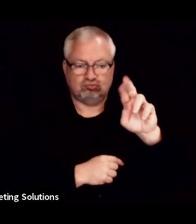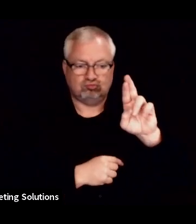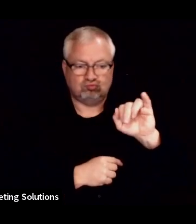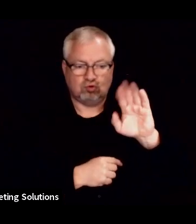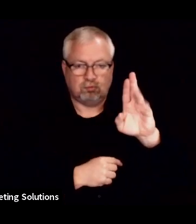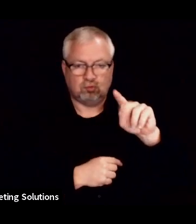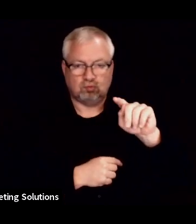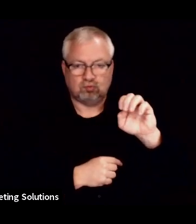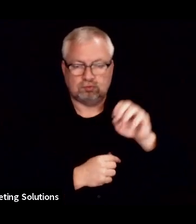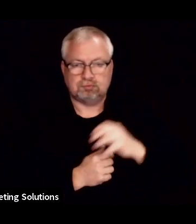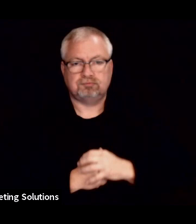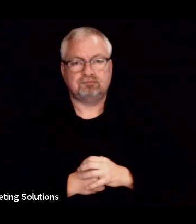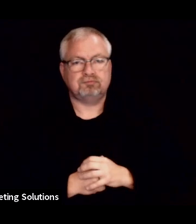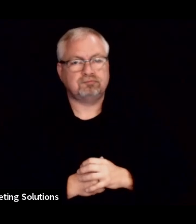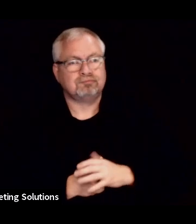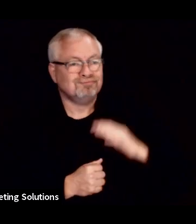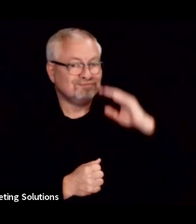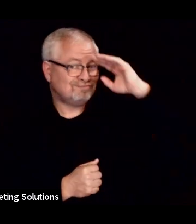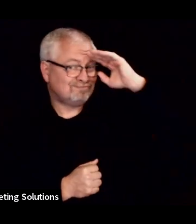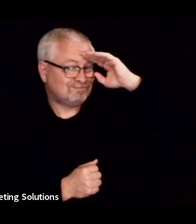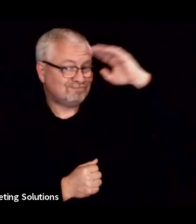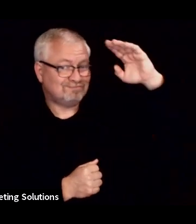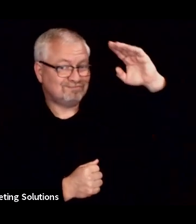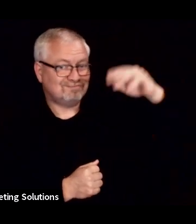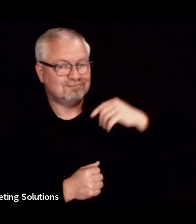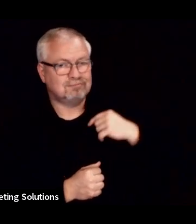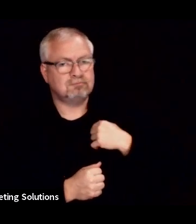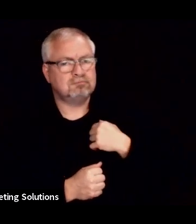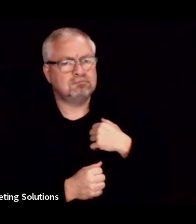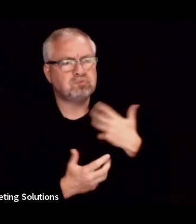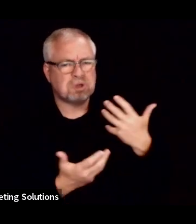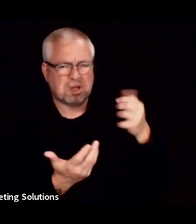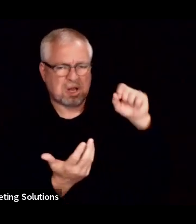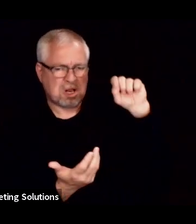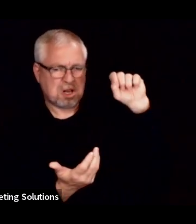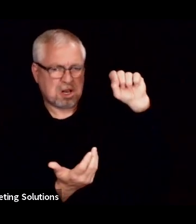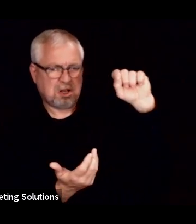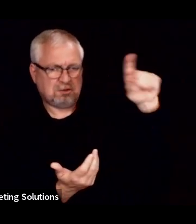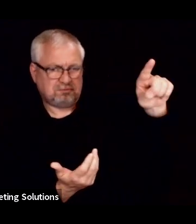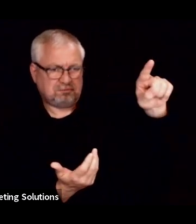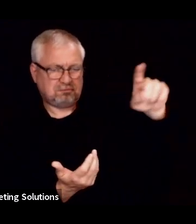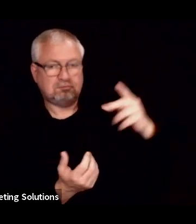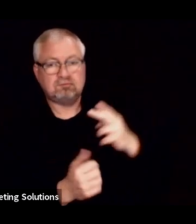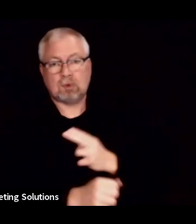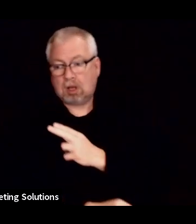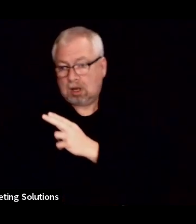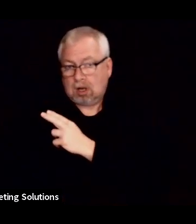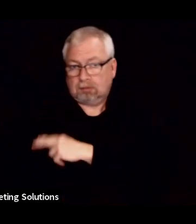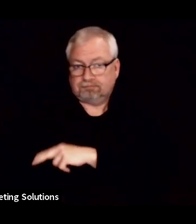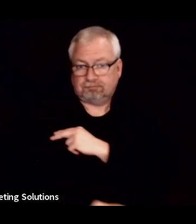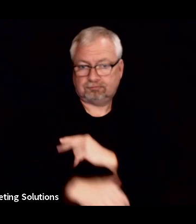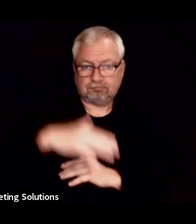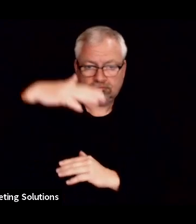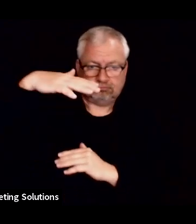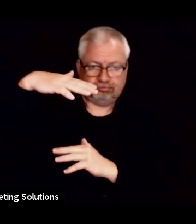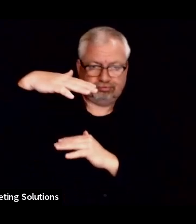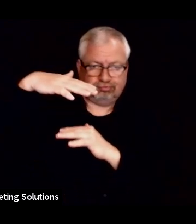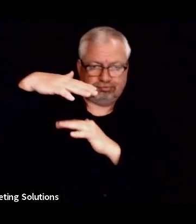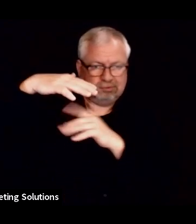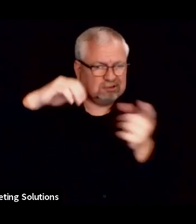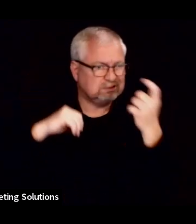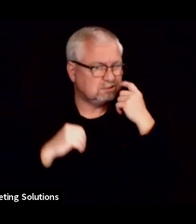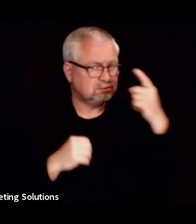Hi, I wanted to ask about hospital capacity. Our numbers of ICU bed patients with COVID are